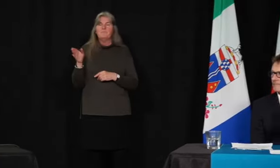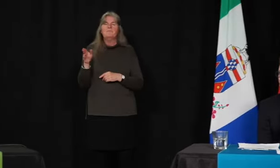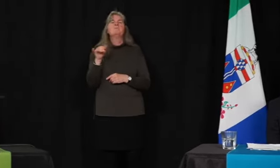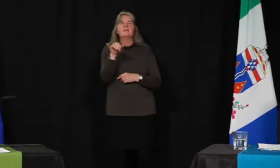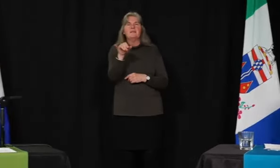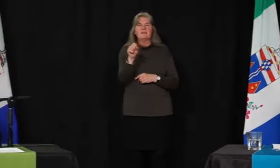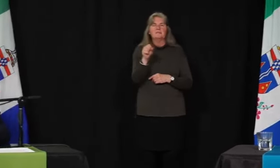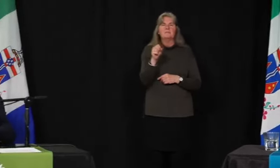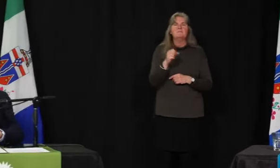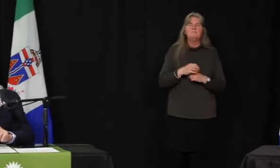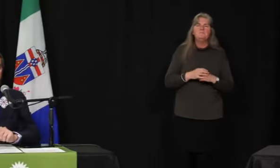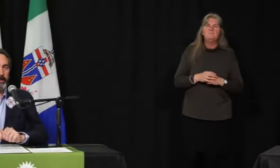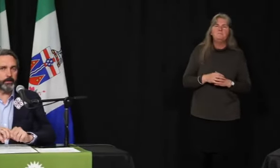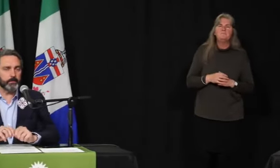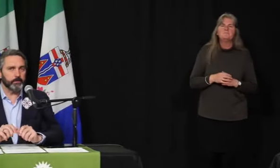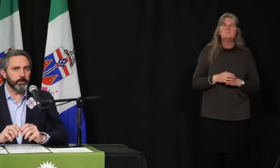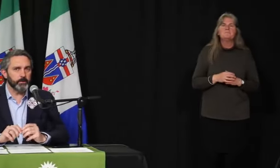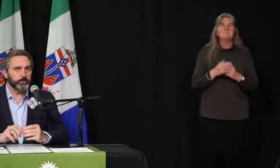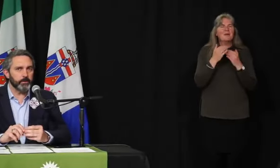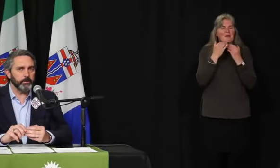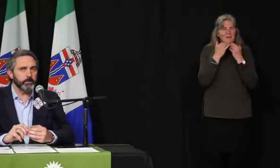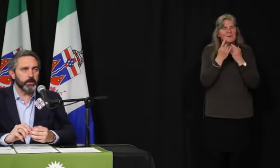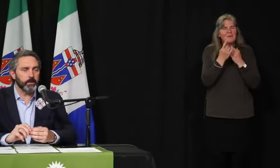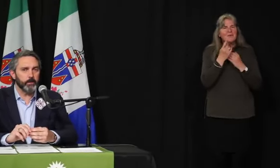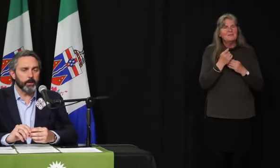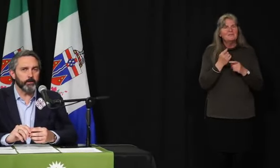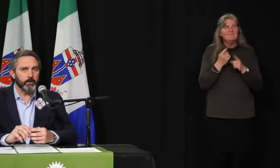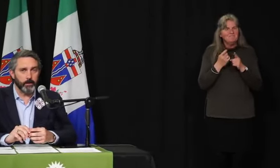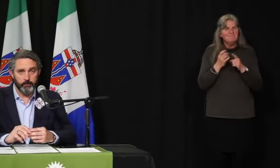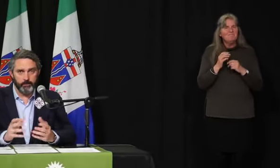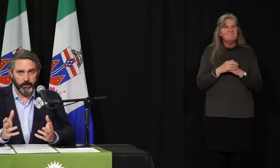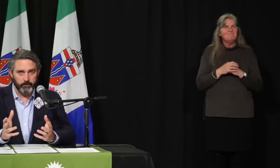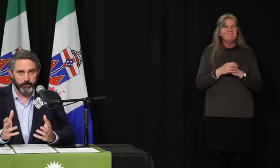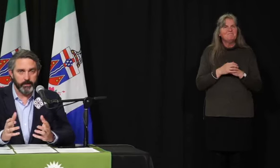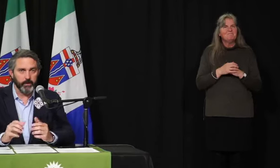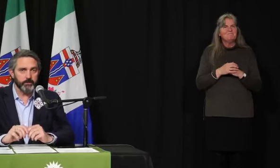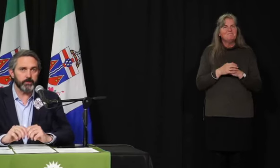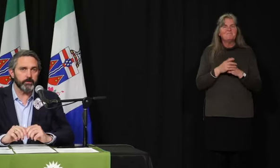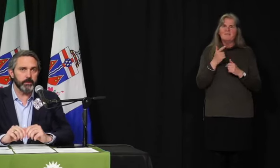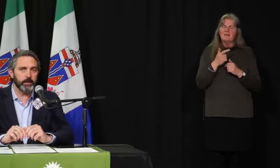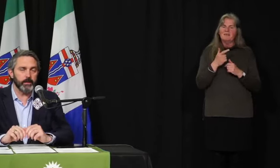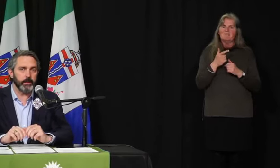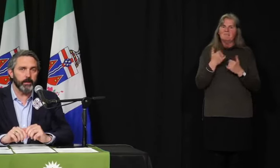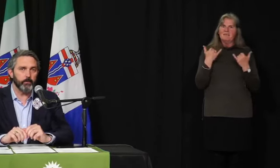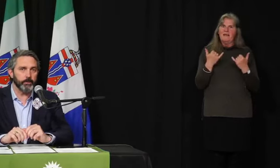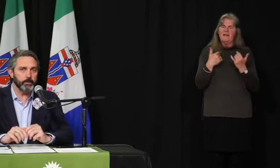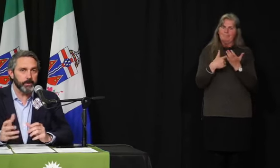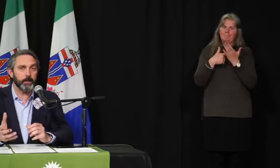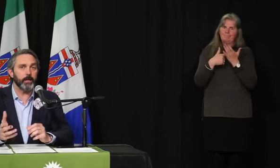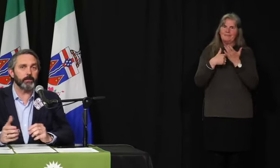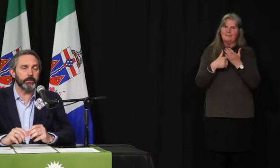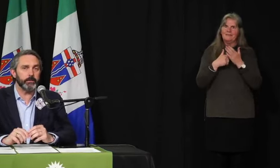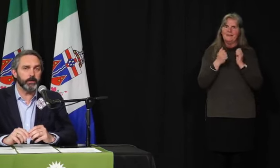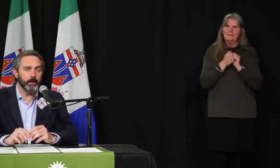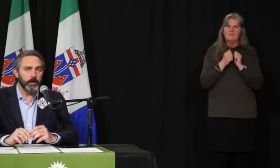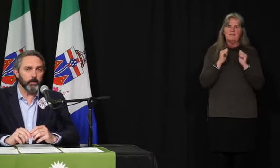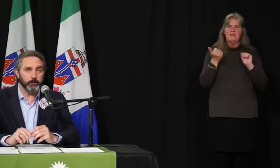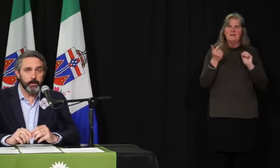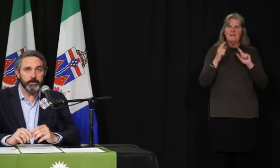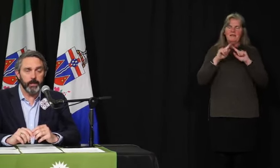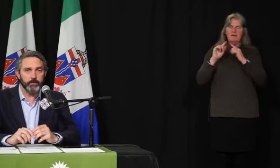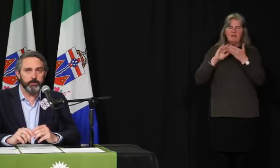Yes, Chris. And thanks for this question. This was part of a big conversation today with the municipalities,